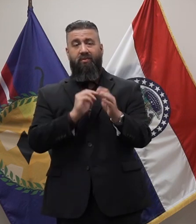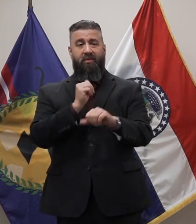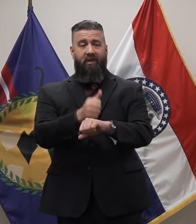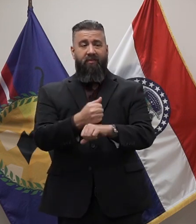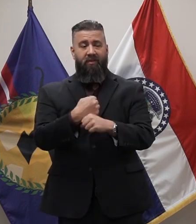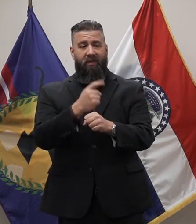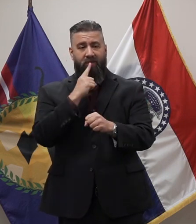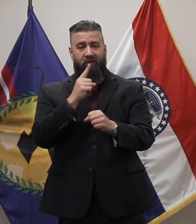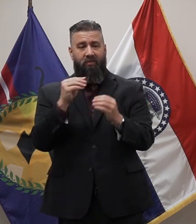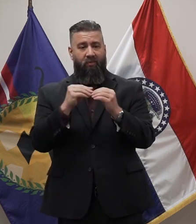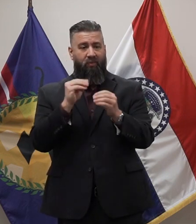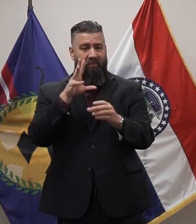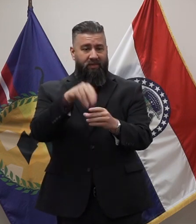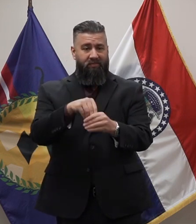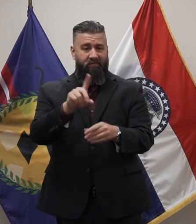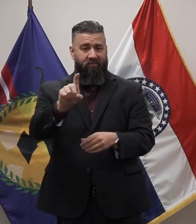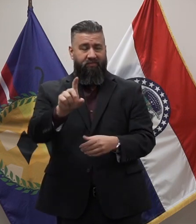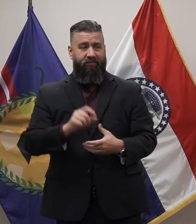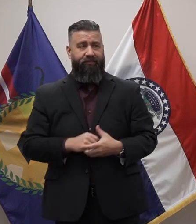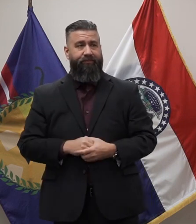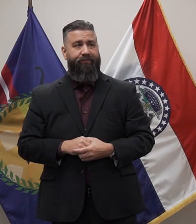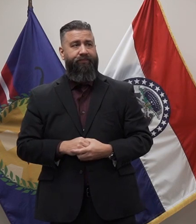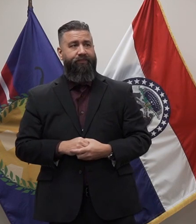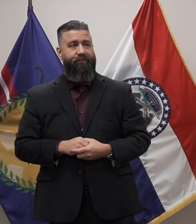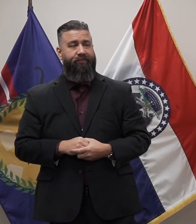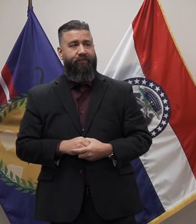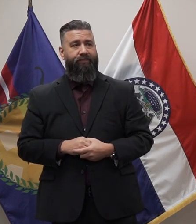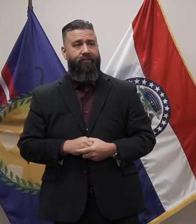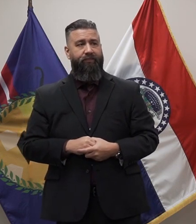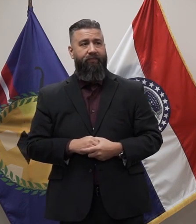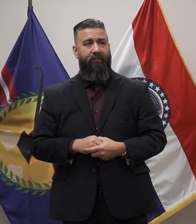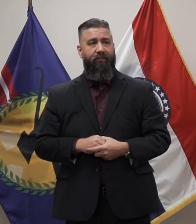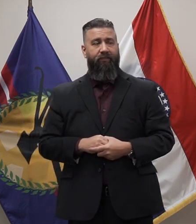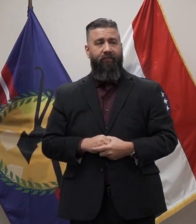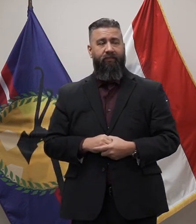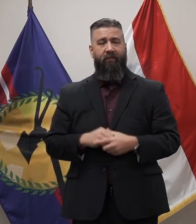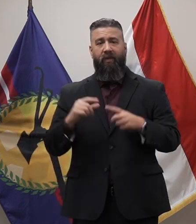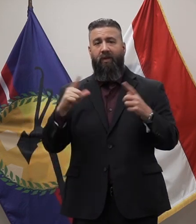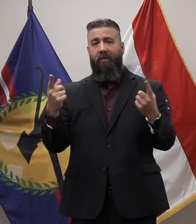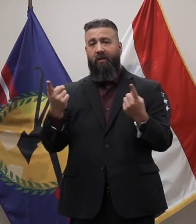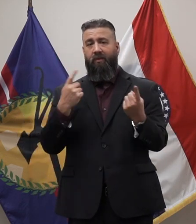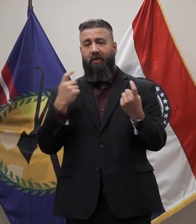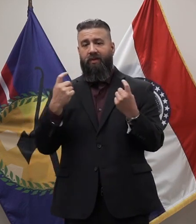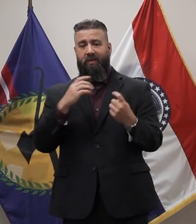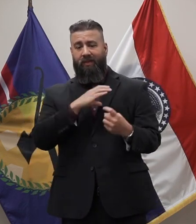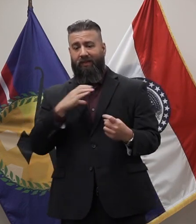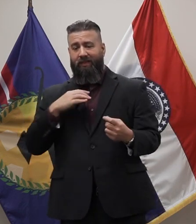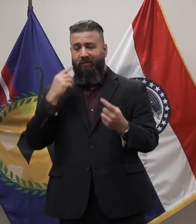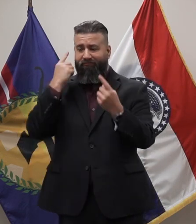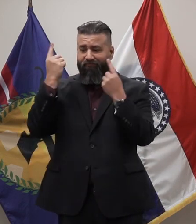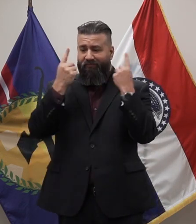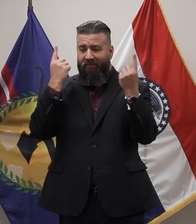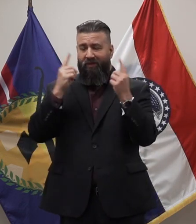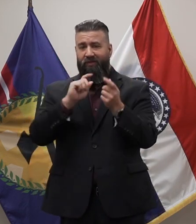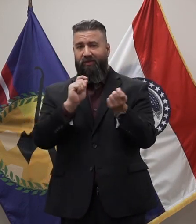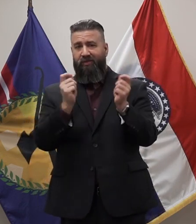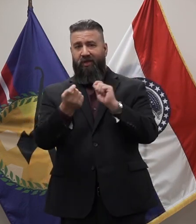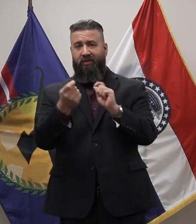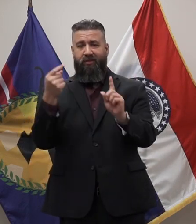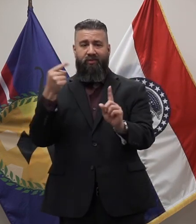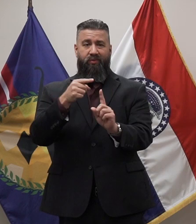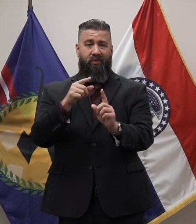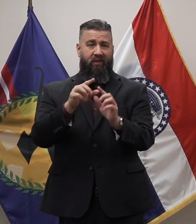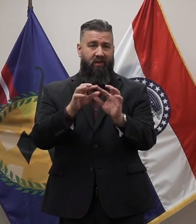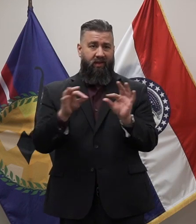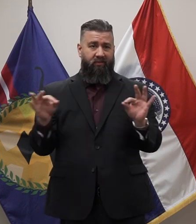more participation? So the big question there is the council considering changes to the minority contracting language and